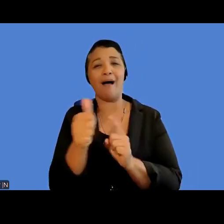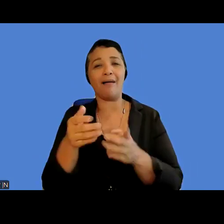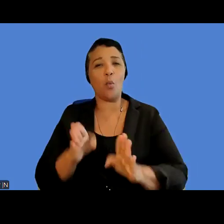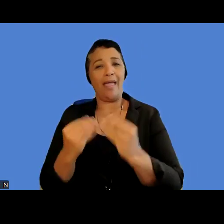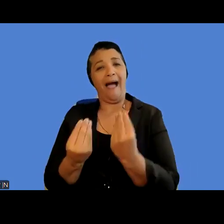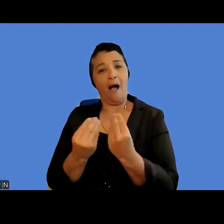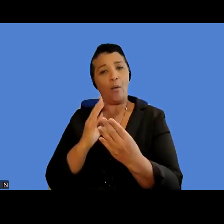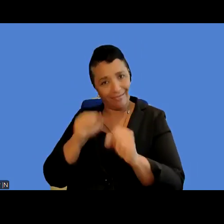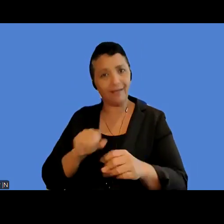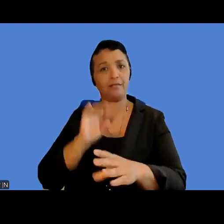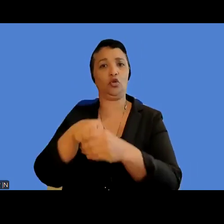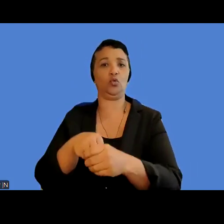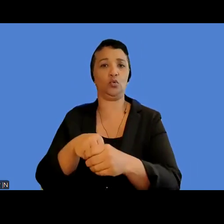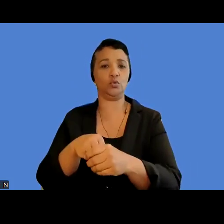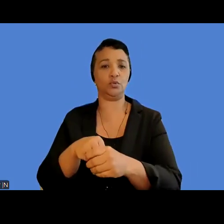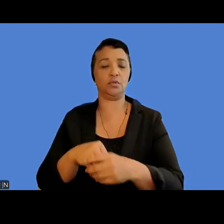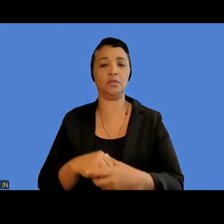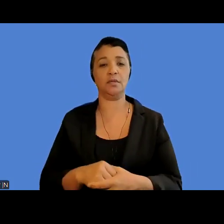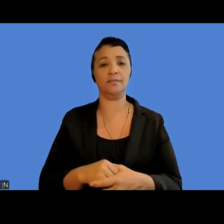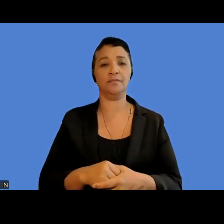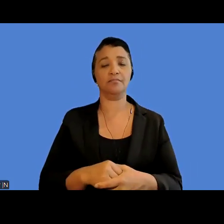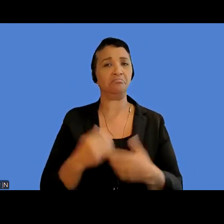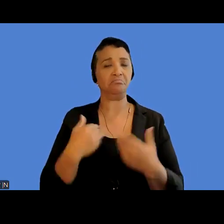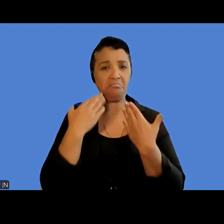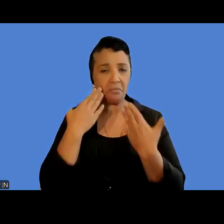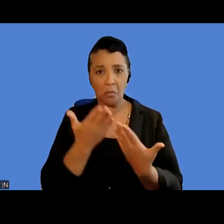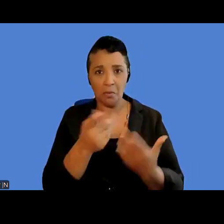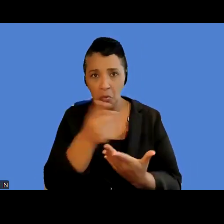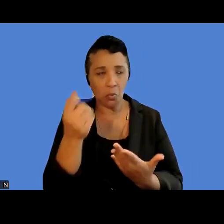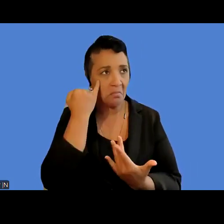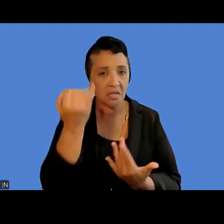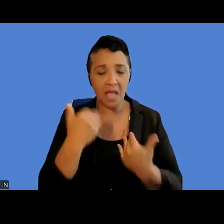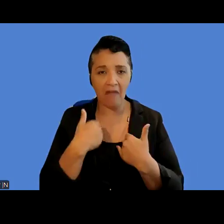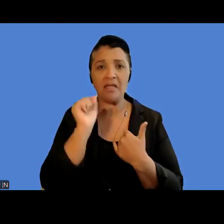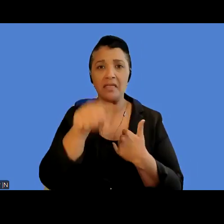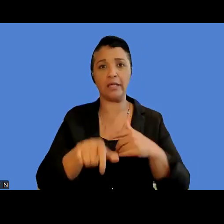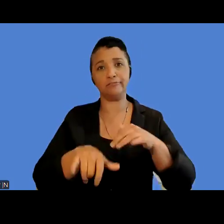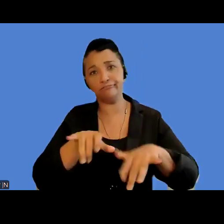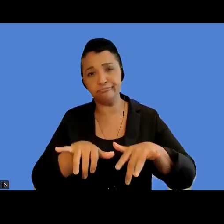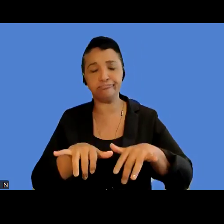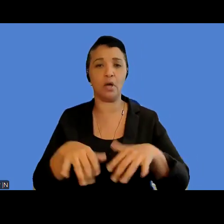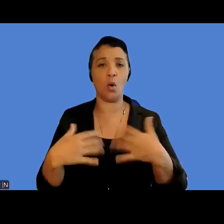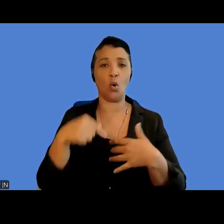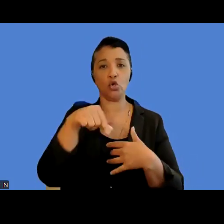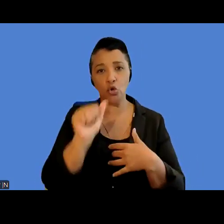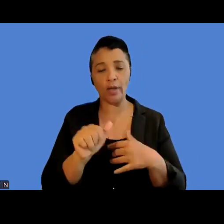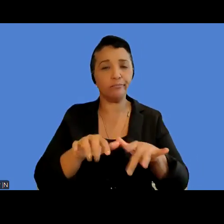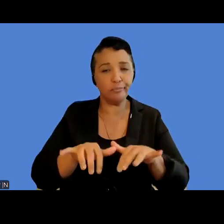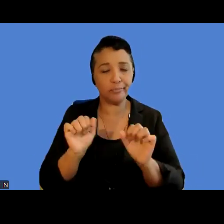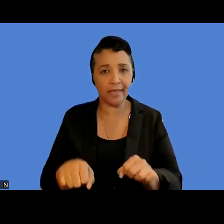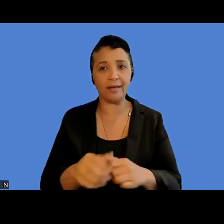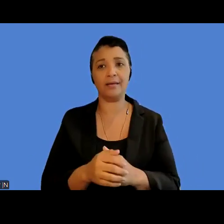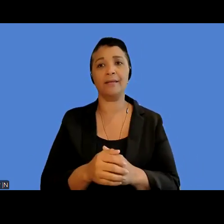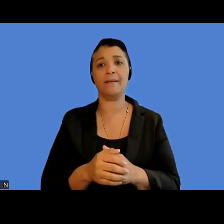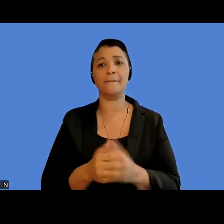participate. I don't know if you have any ideas. Maybe you can put in the chat or in the Q&A, or if you maybe